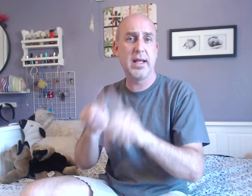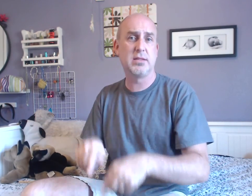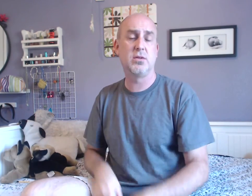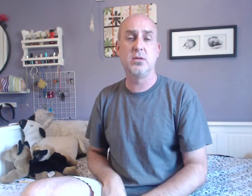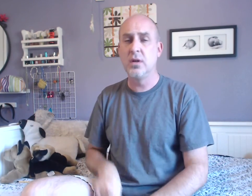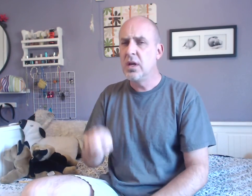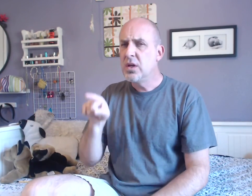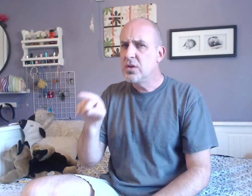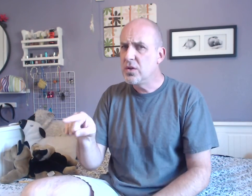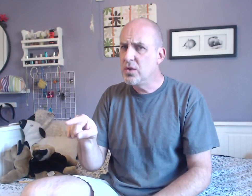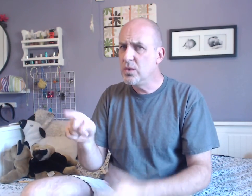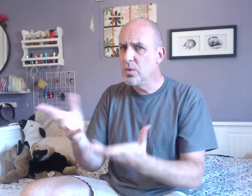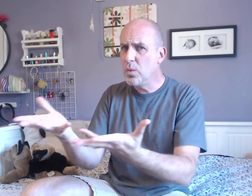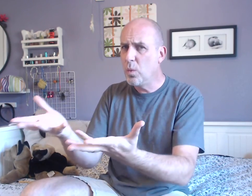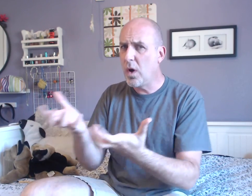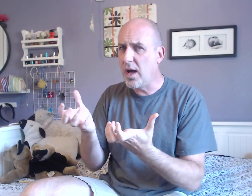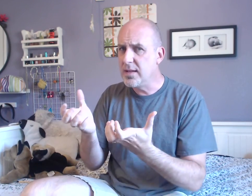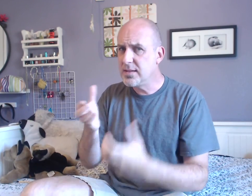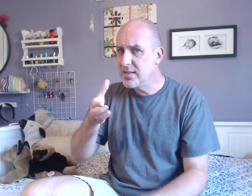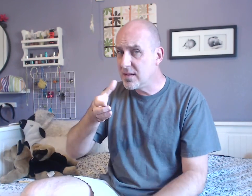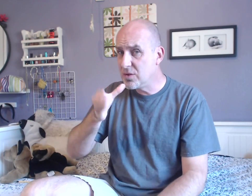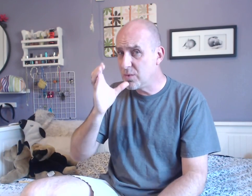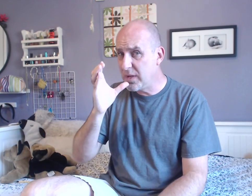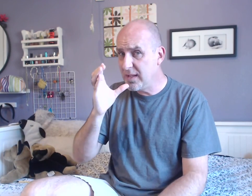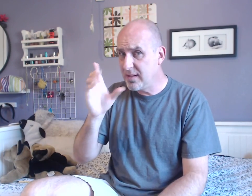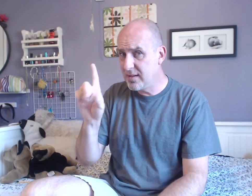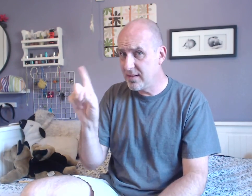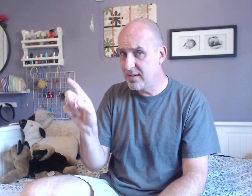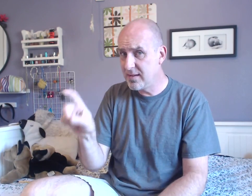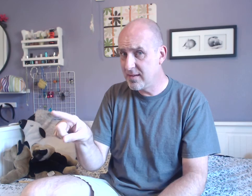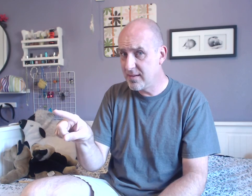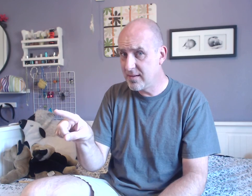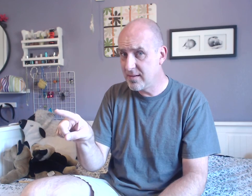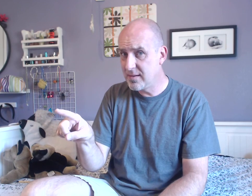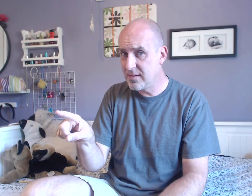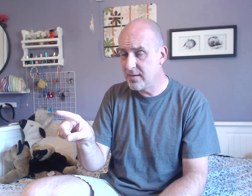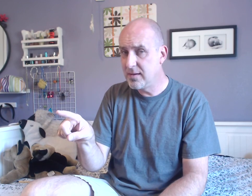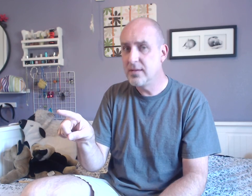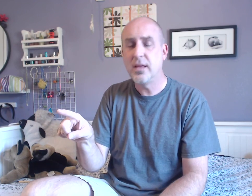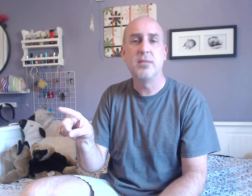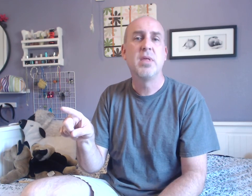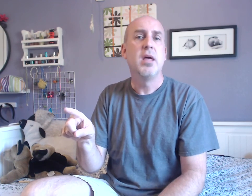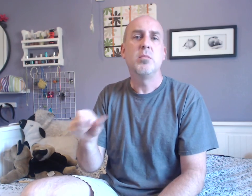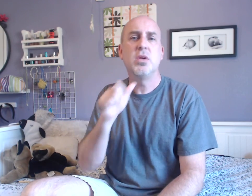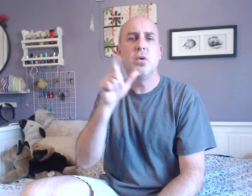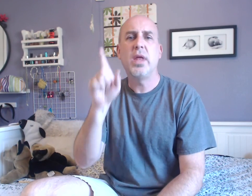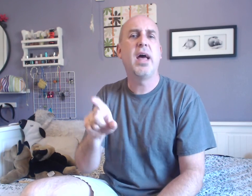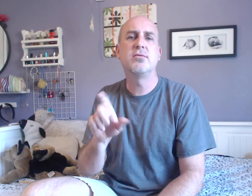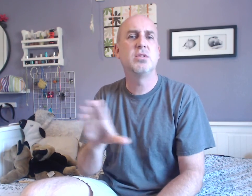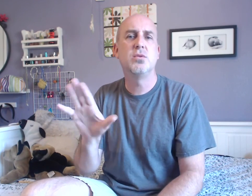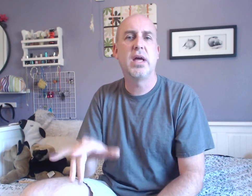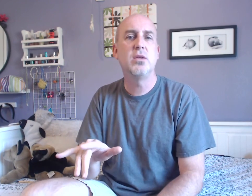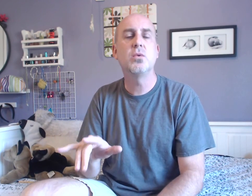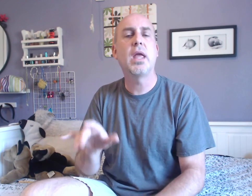answer. Do you want a drink? Okay. But you don't have to do that. You